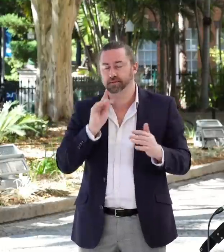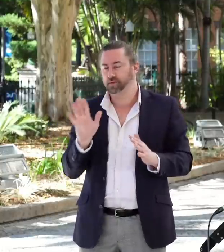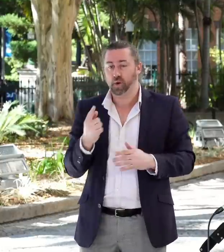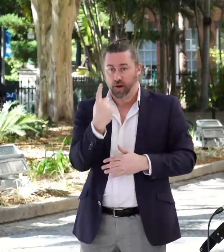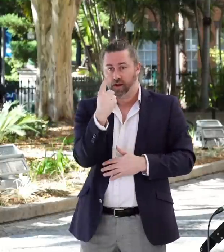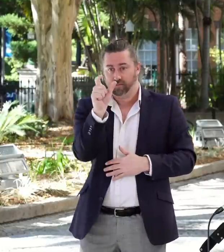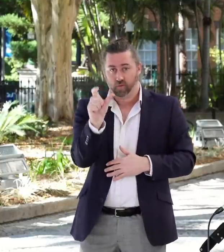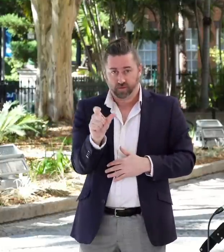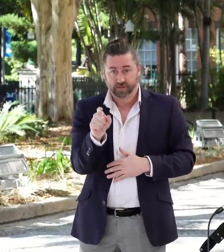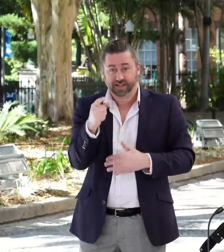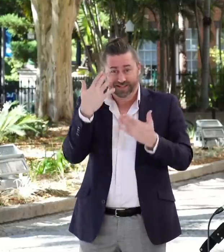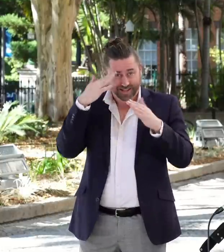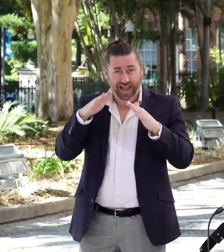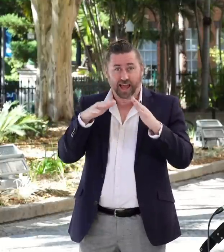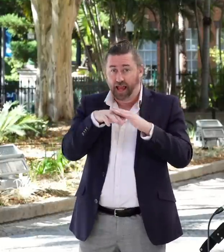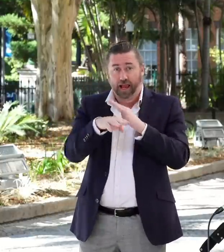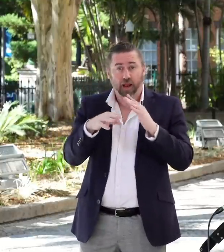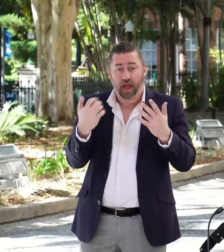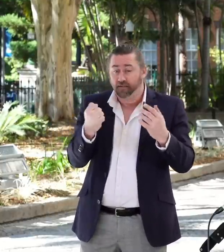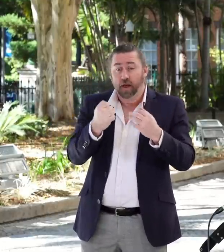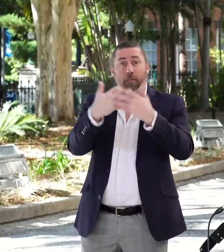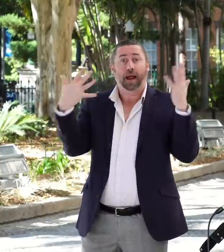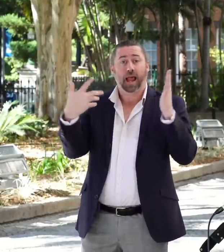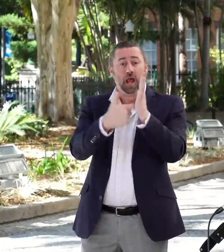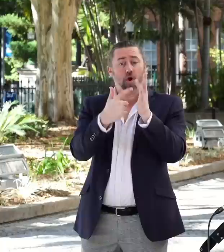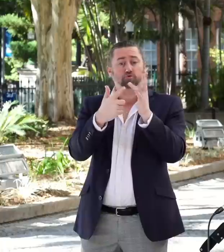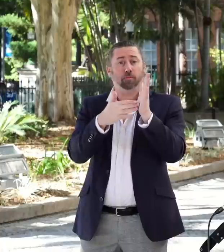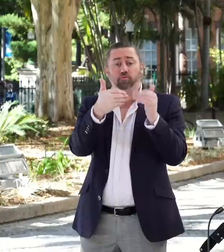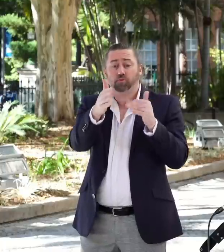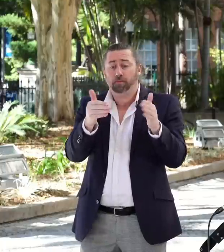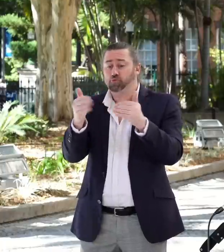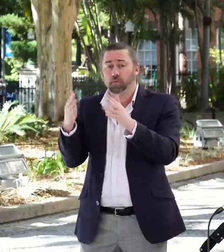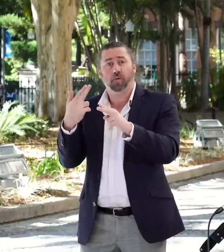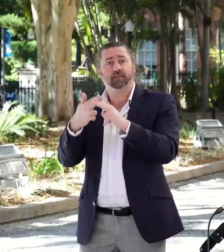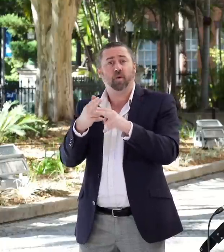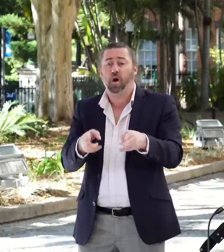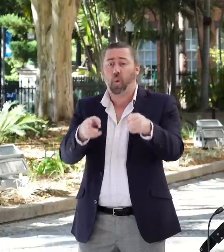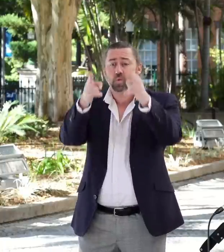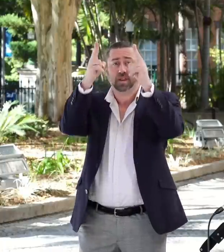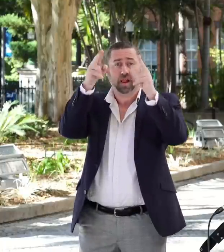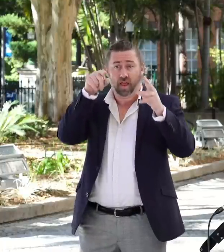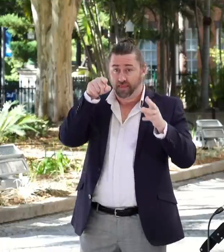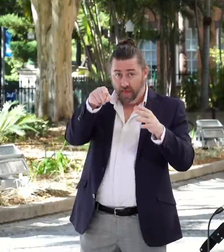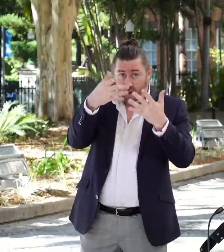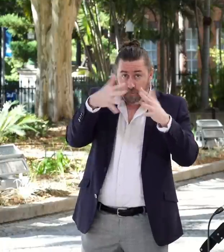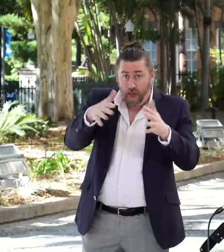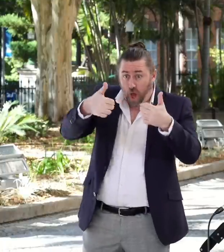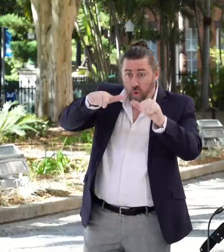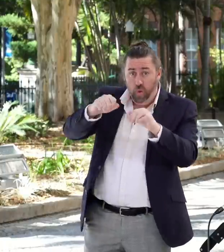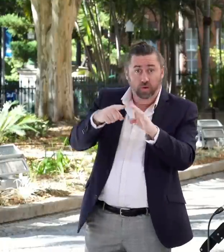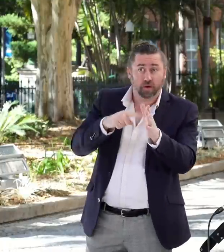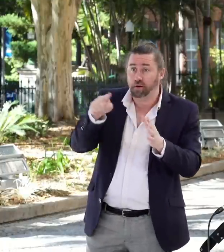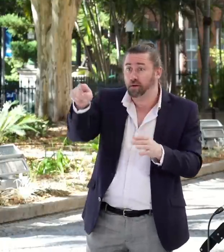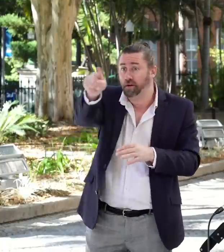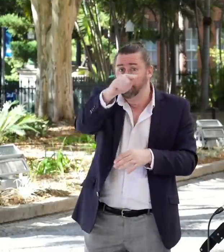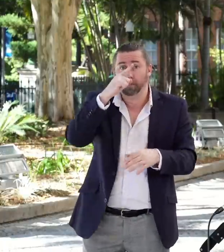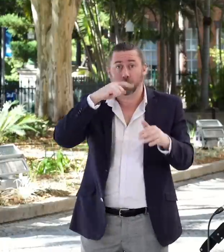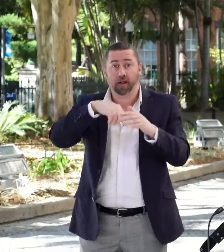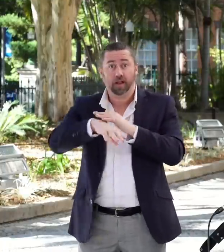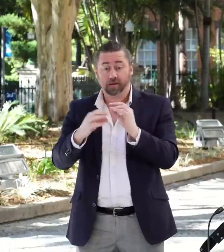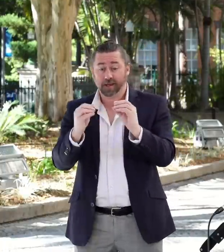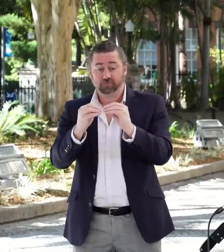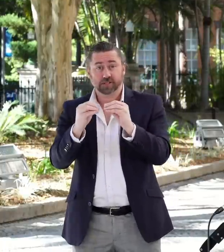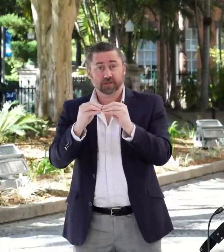the many rooms that have been set aside for hotel quarantine. So this room has been used by many of other people who have been in